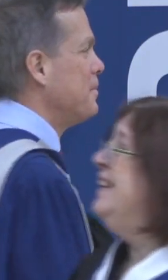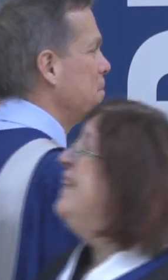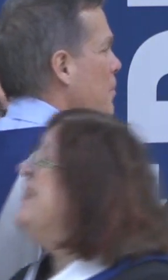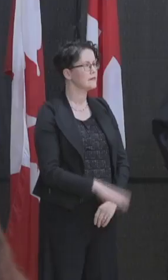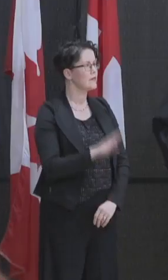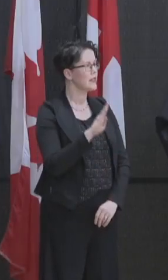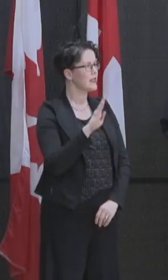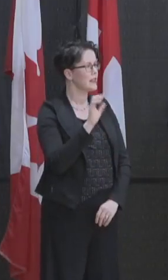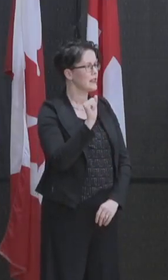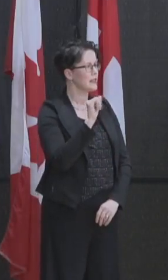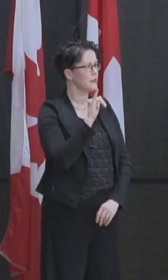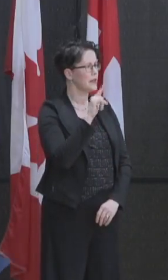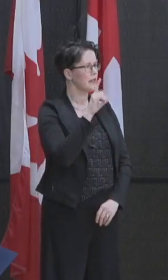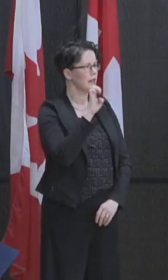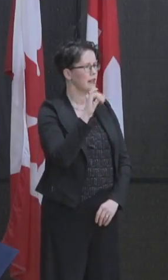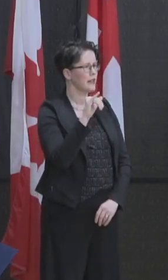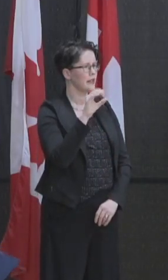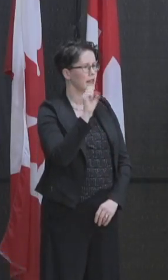Bailey Skinner.